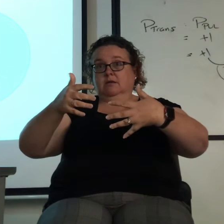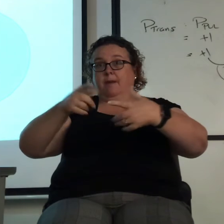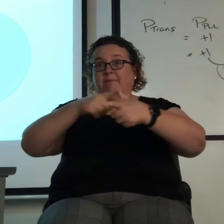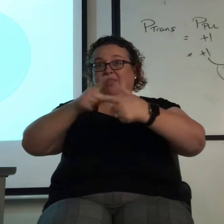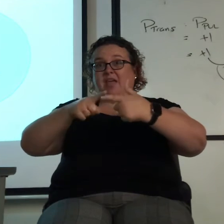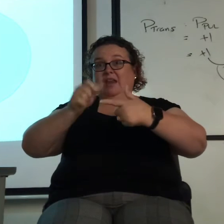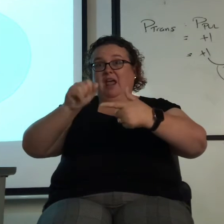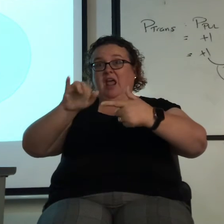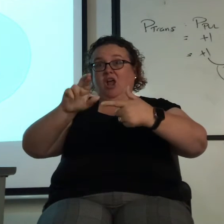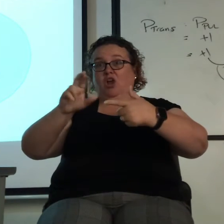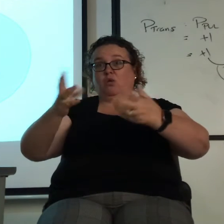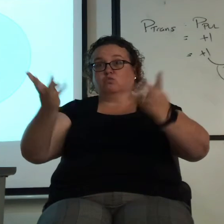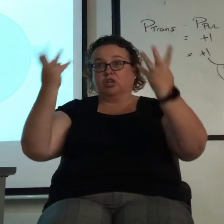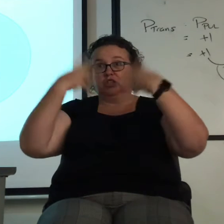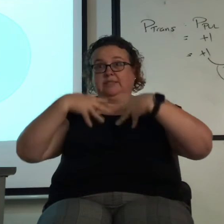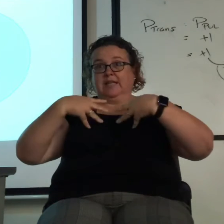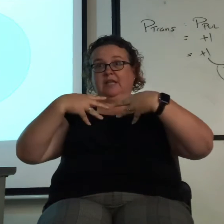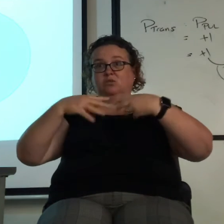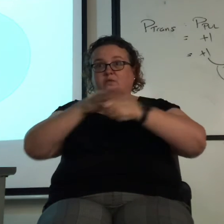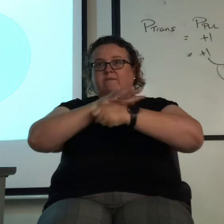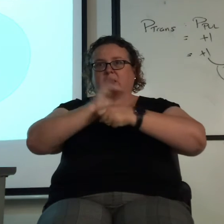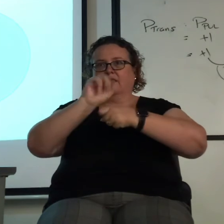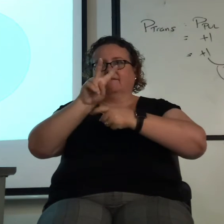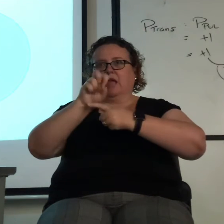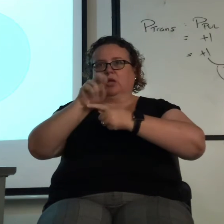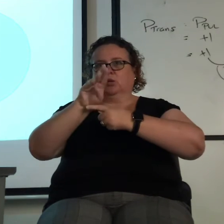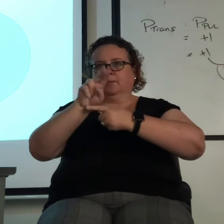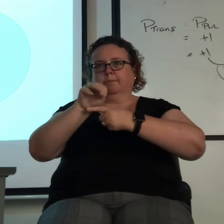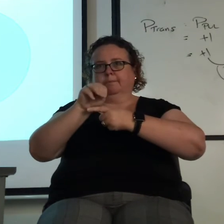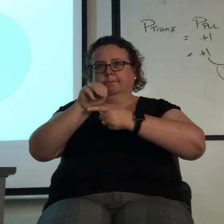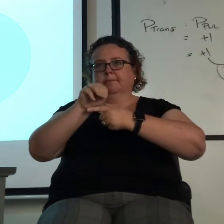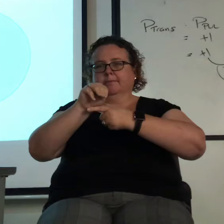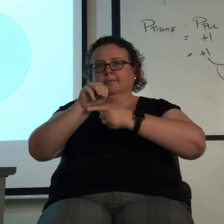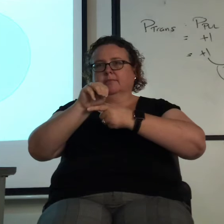But then air rushes in to fill the vacuum.